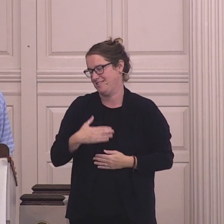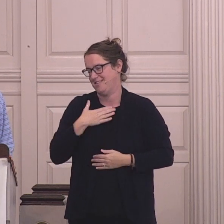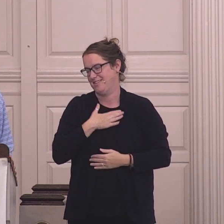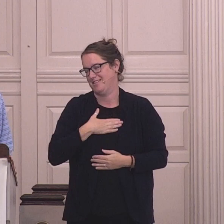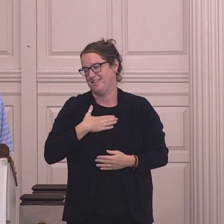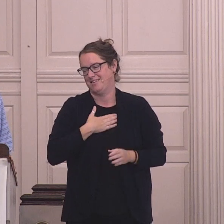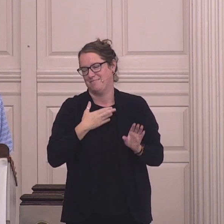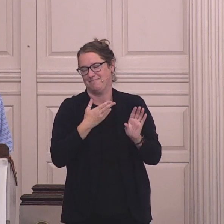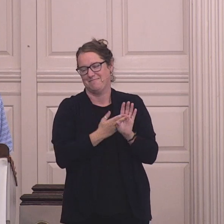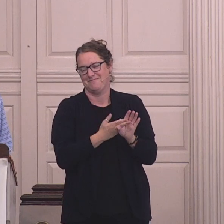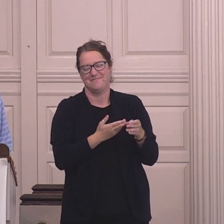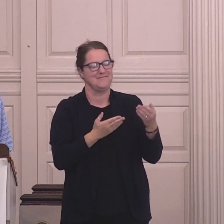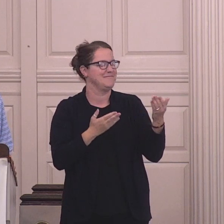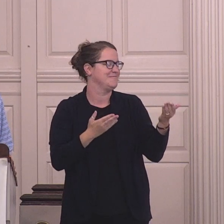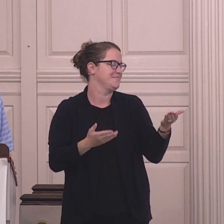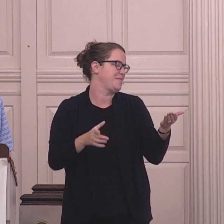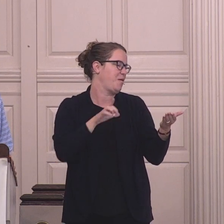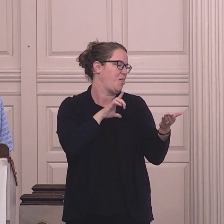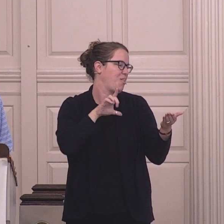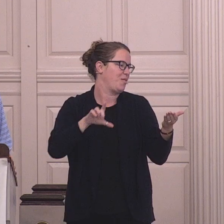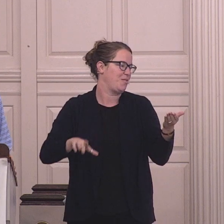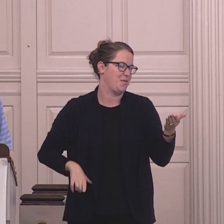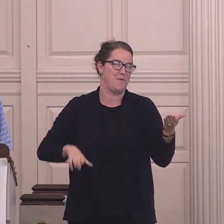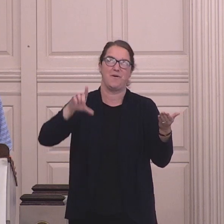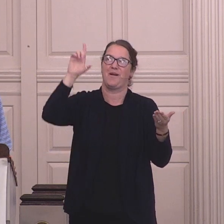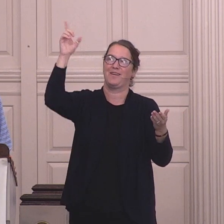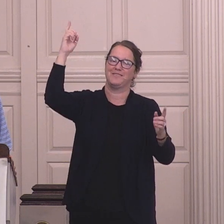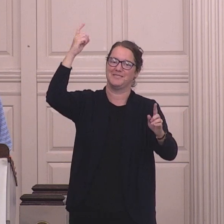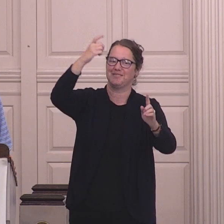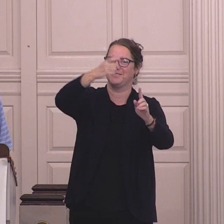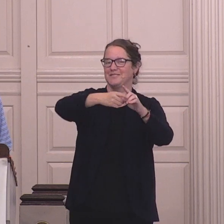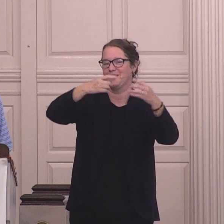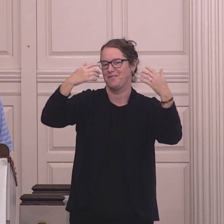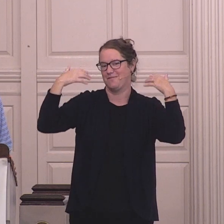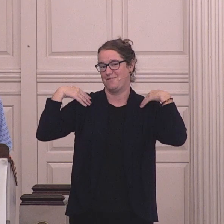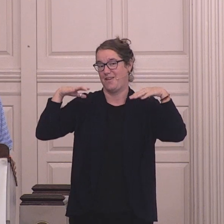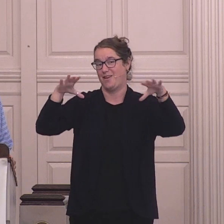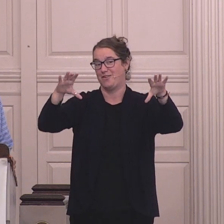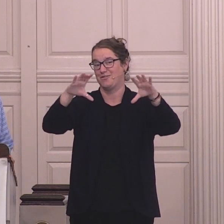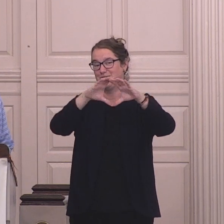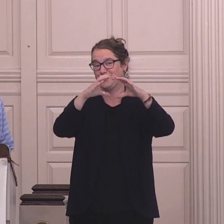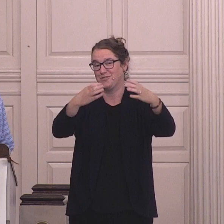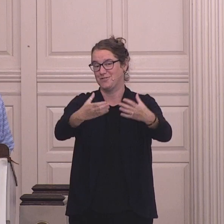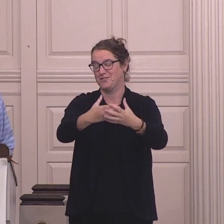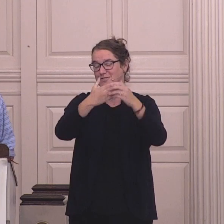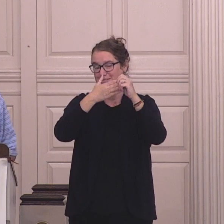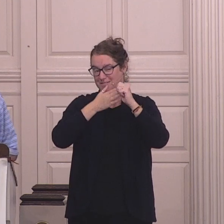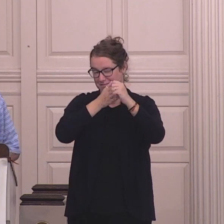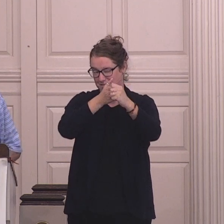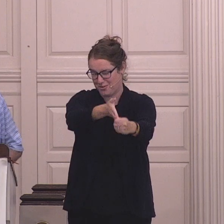The Lord has put angels in charge of you to guard you in all your ways.